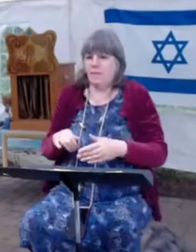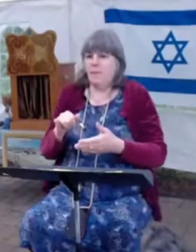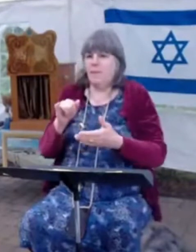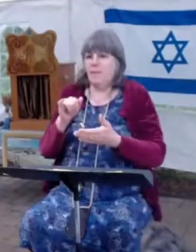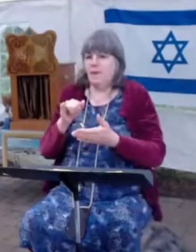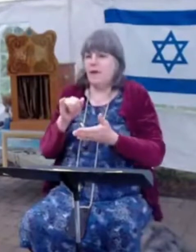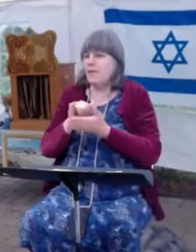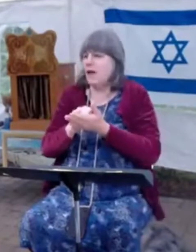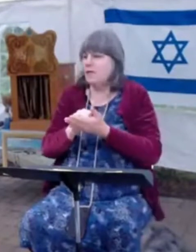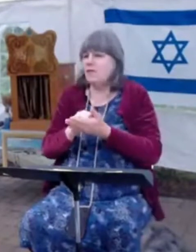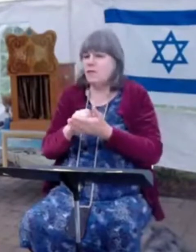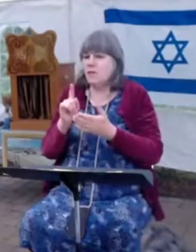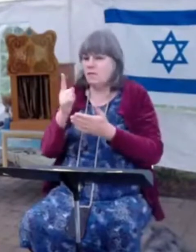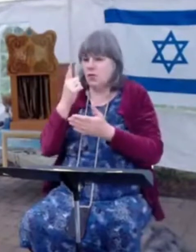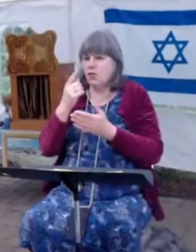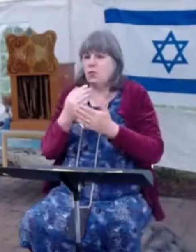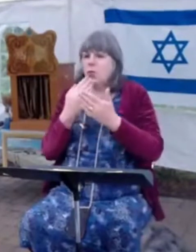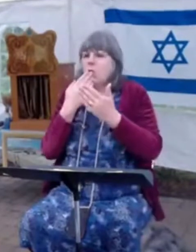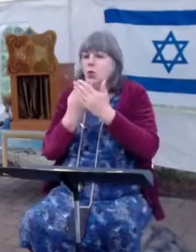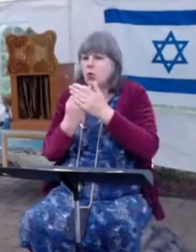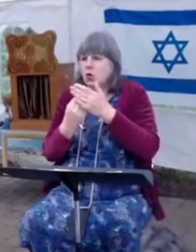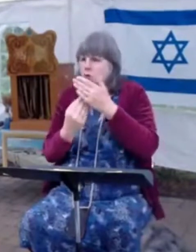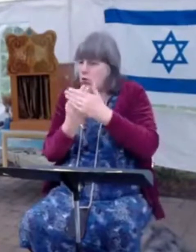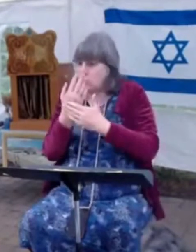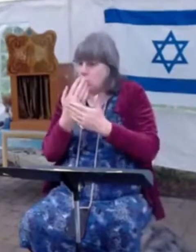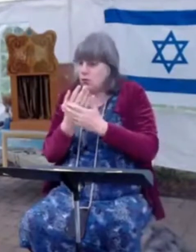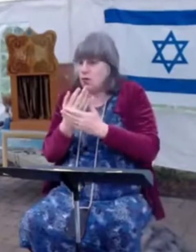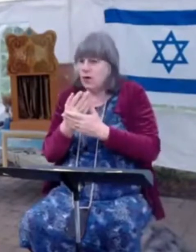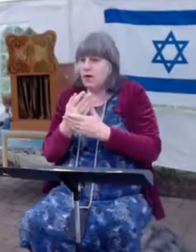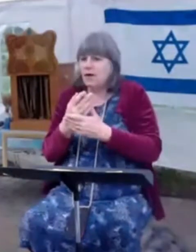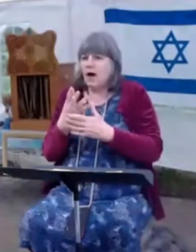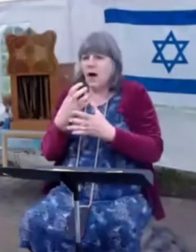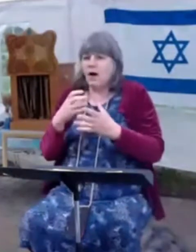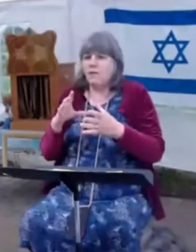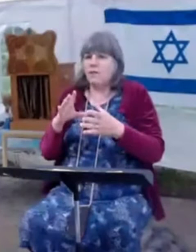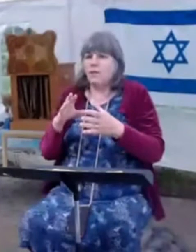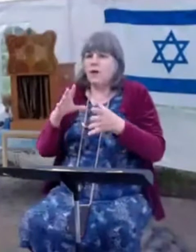God's kingdom on earth. First step. Wow.